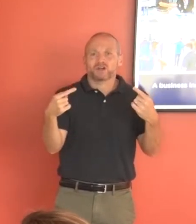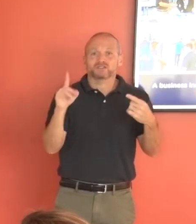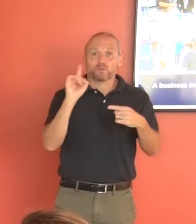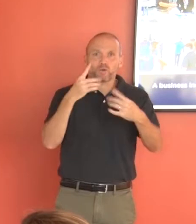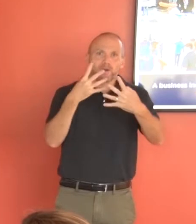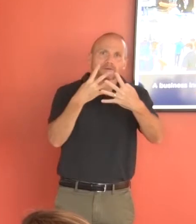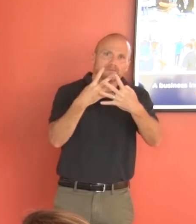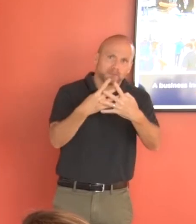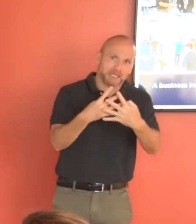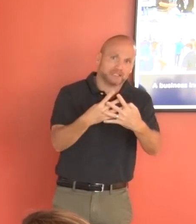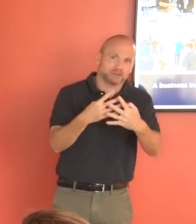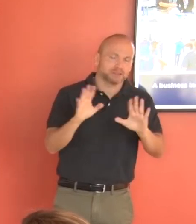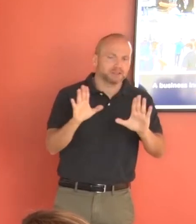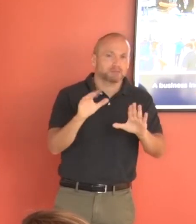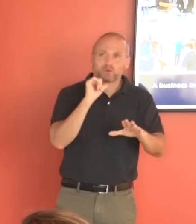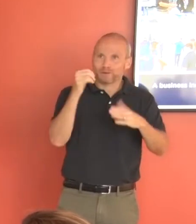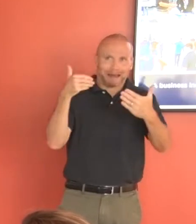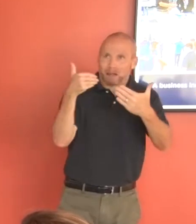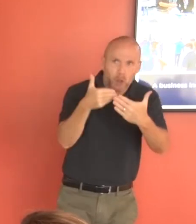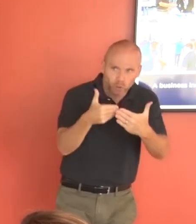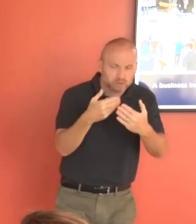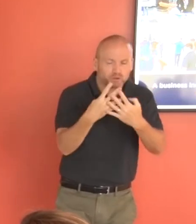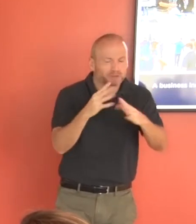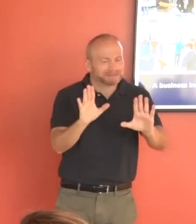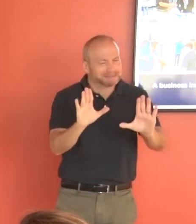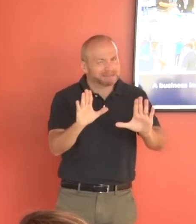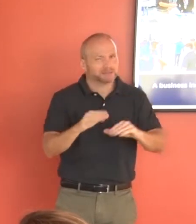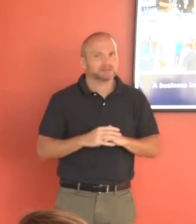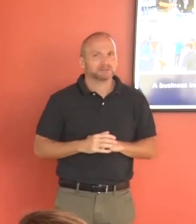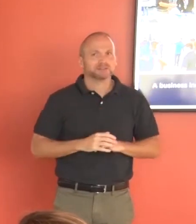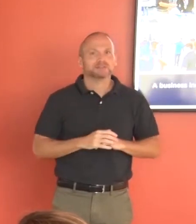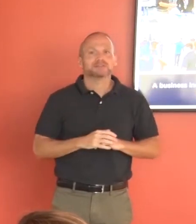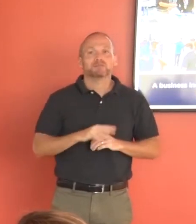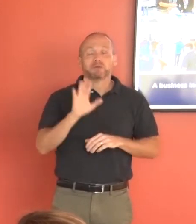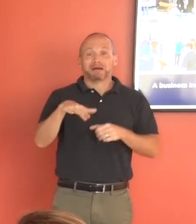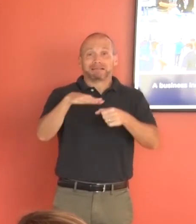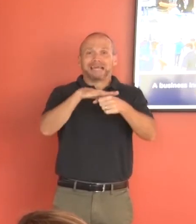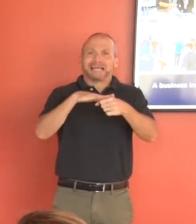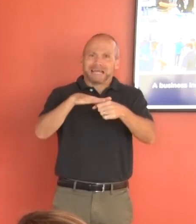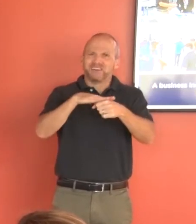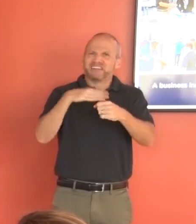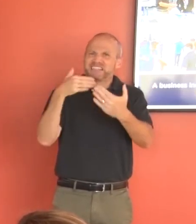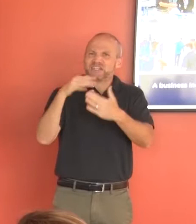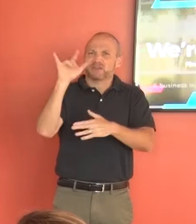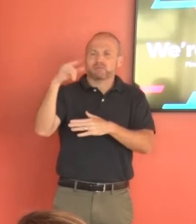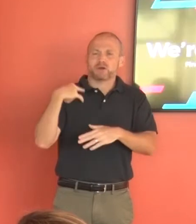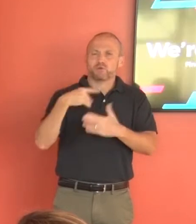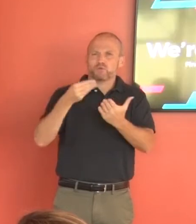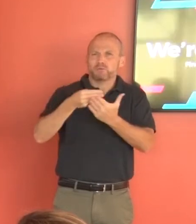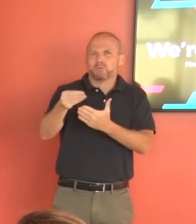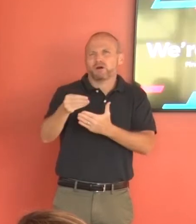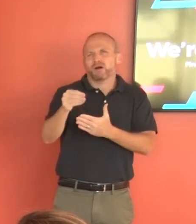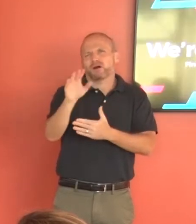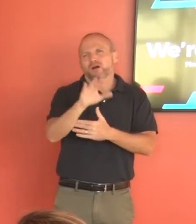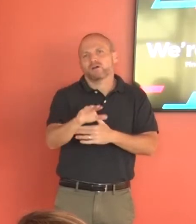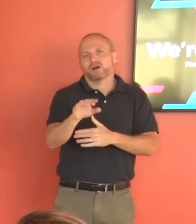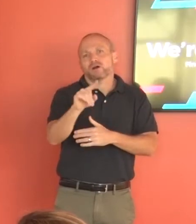penitentiary is, but we're not that close to it. But in that area close to the airport, we bought about